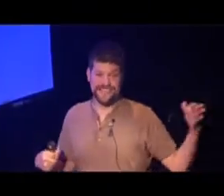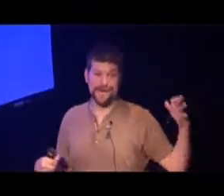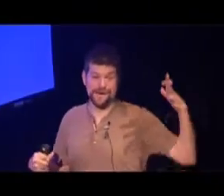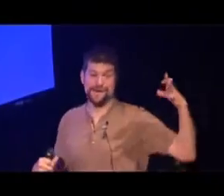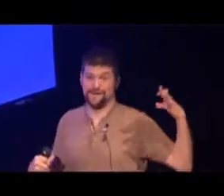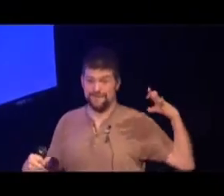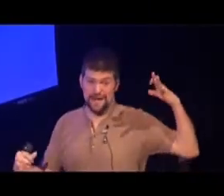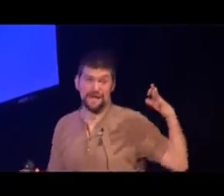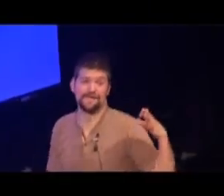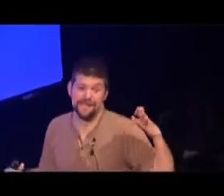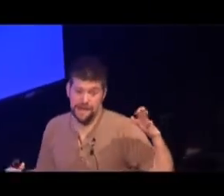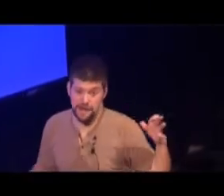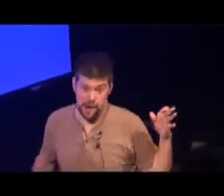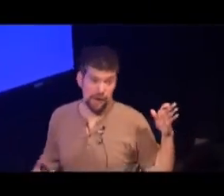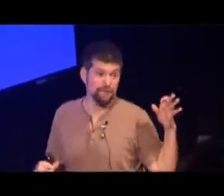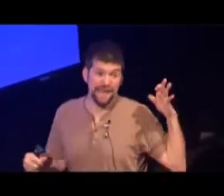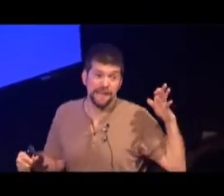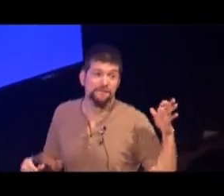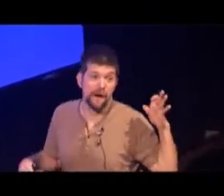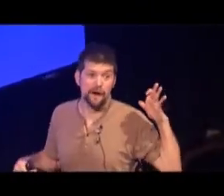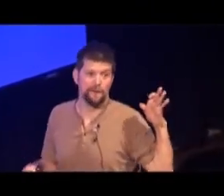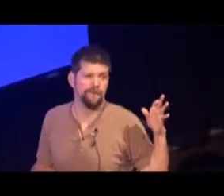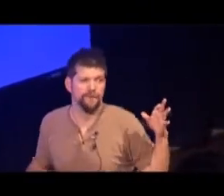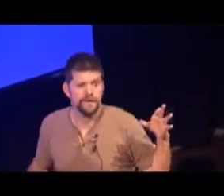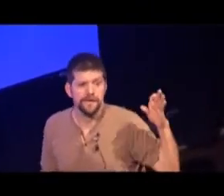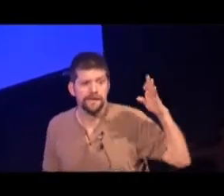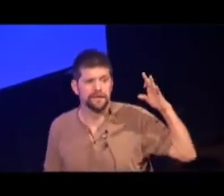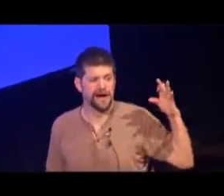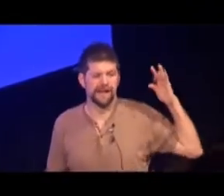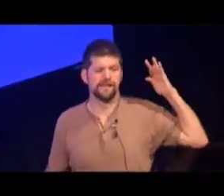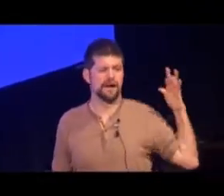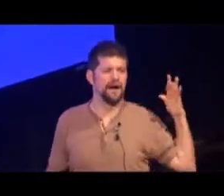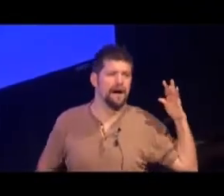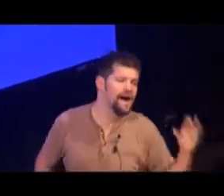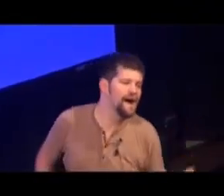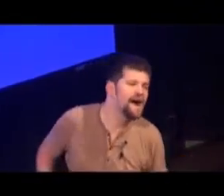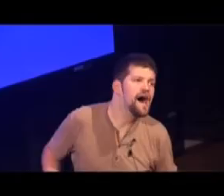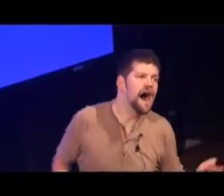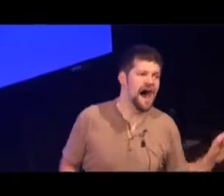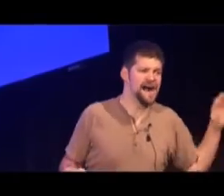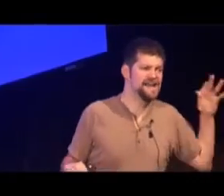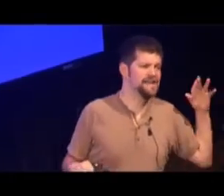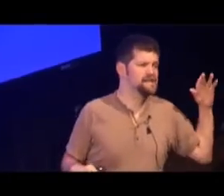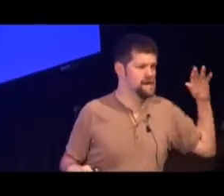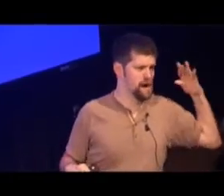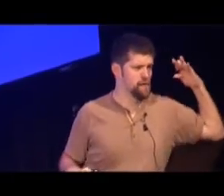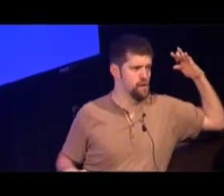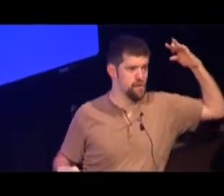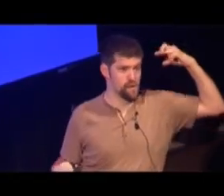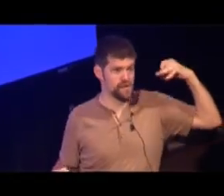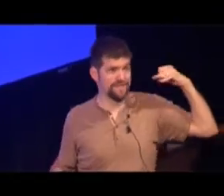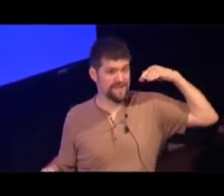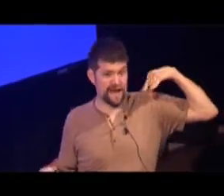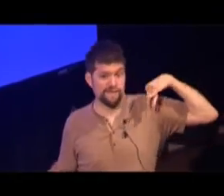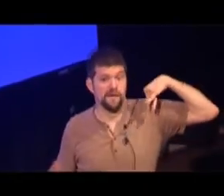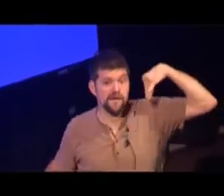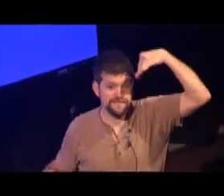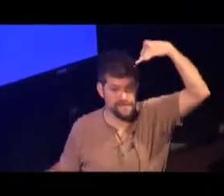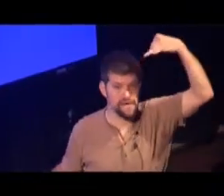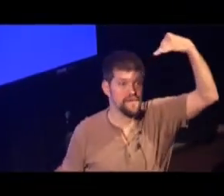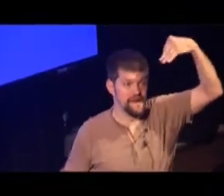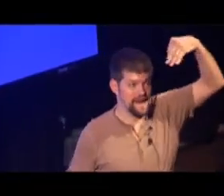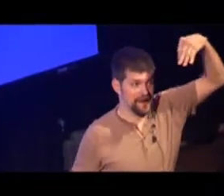This was still confusing a lot of people. So I thought, I need to go one